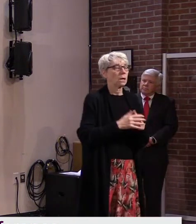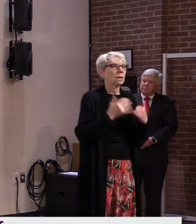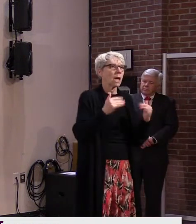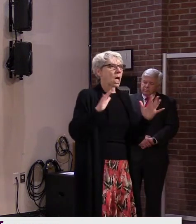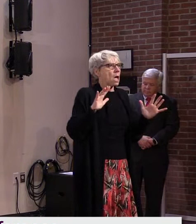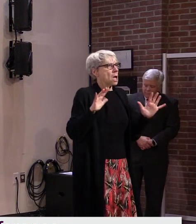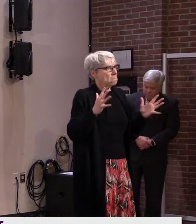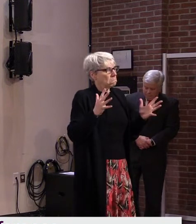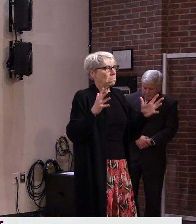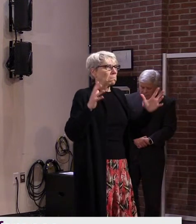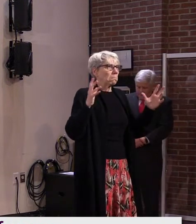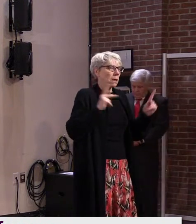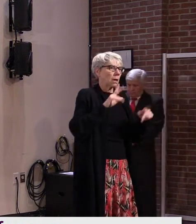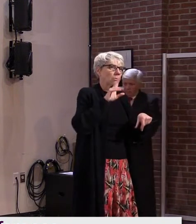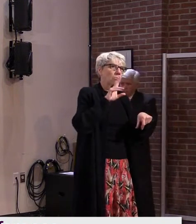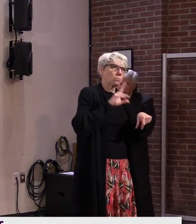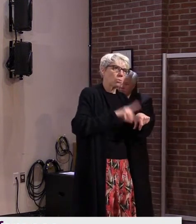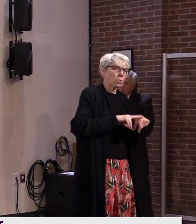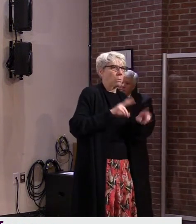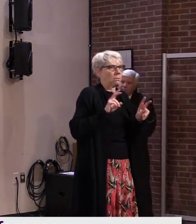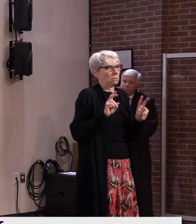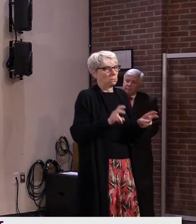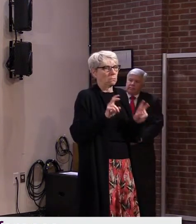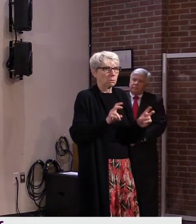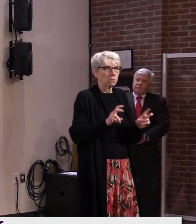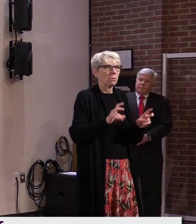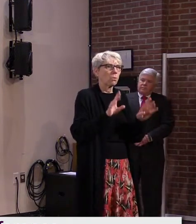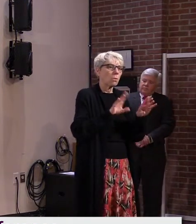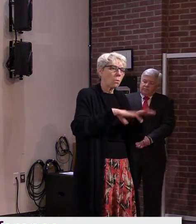normal. Entertainment areas have been